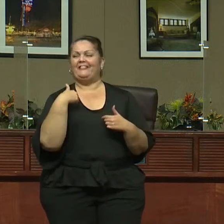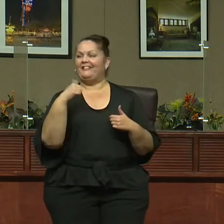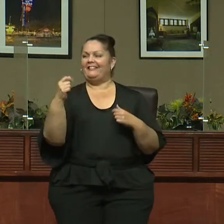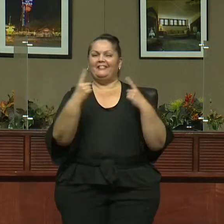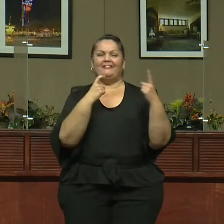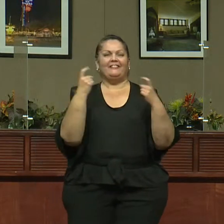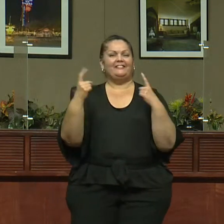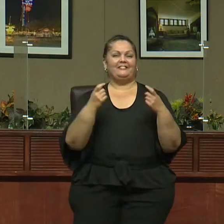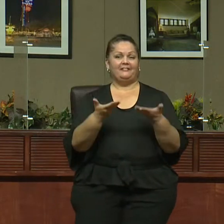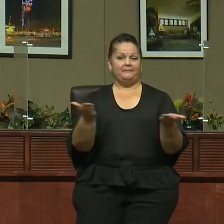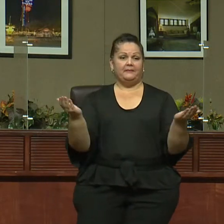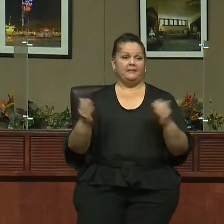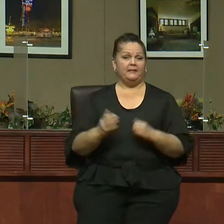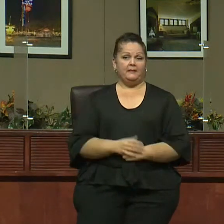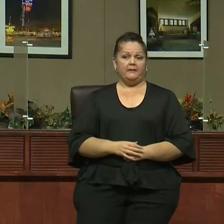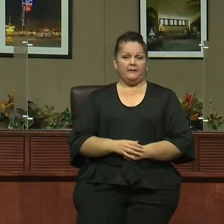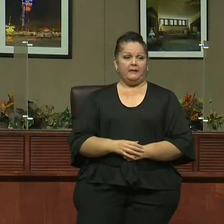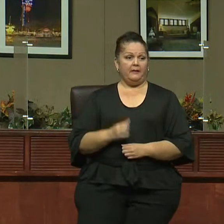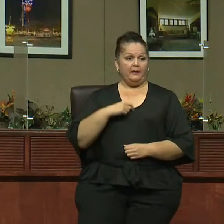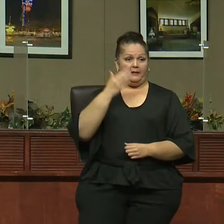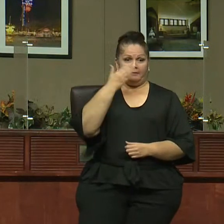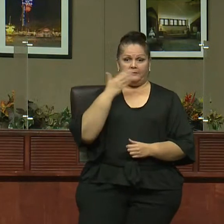have. Okay, we're in the front.